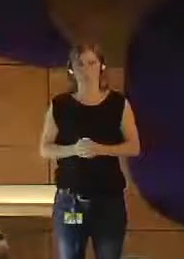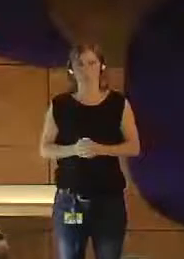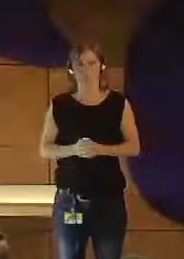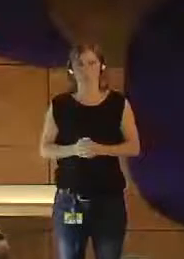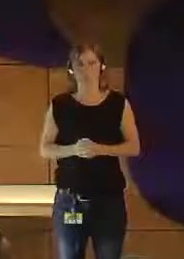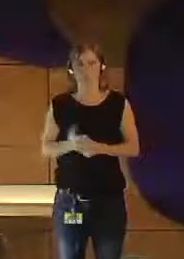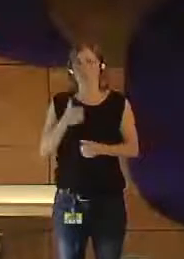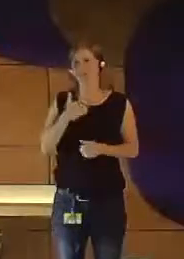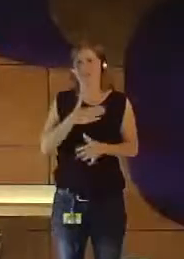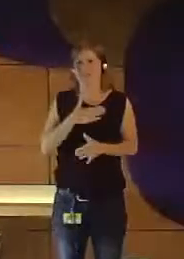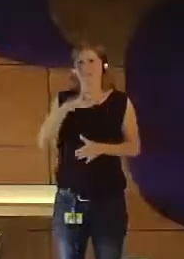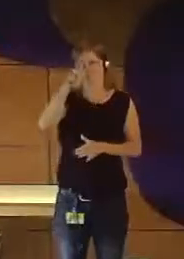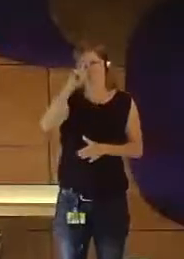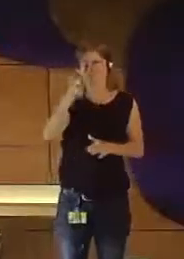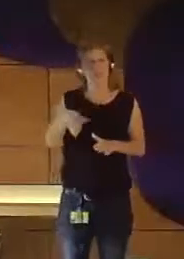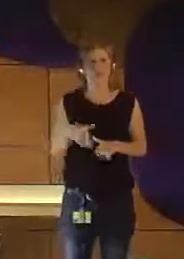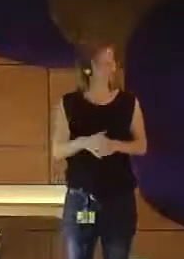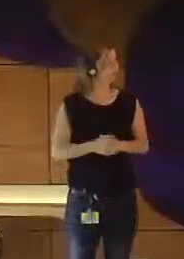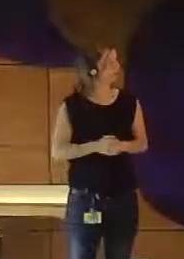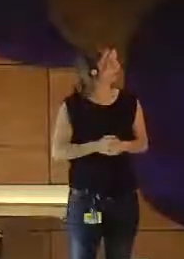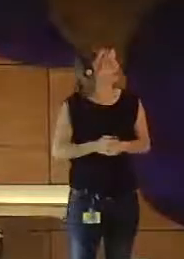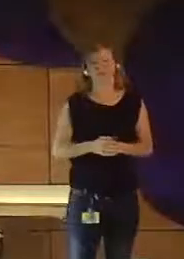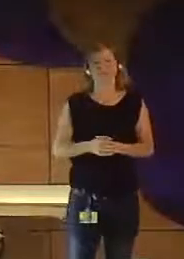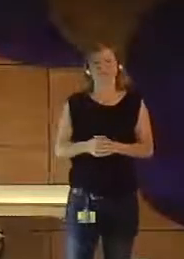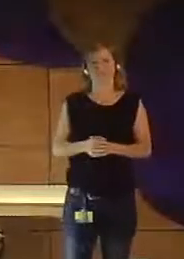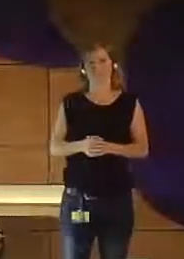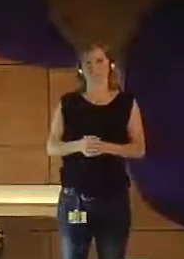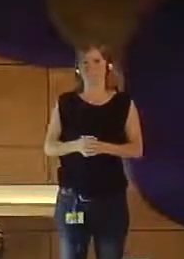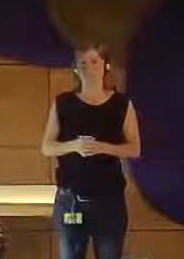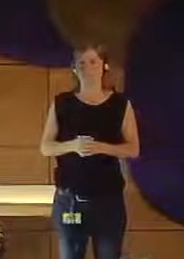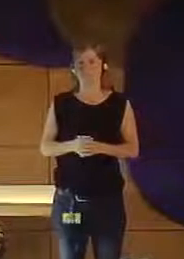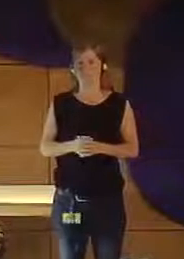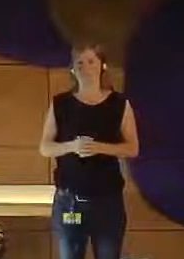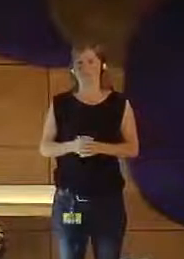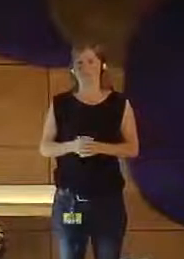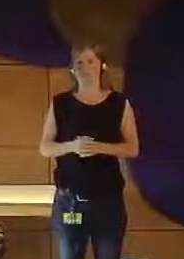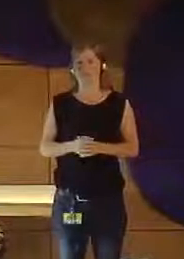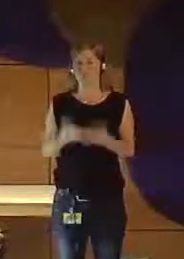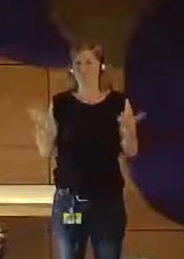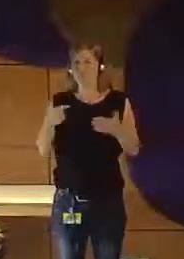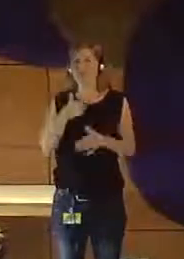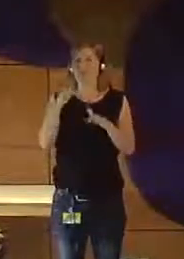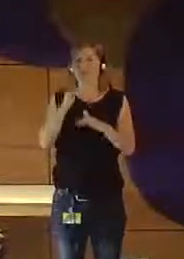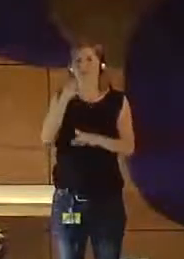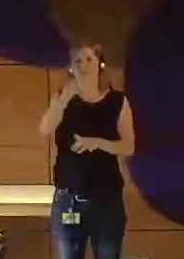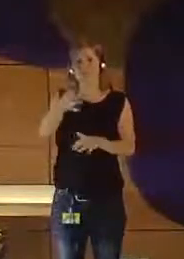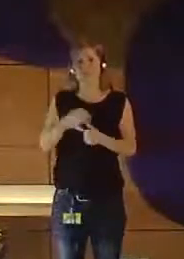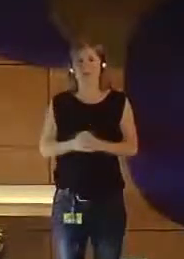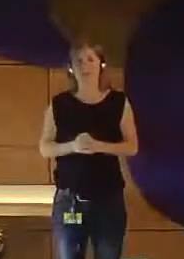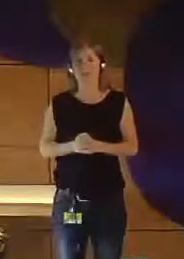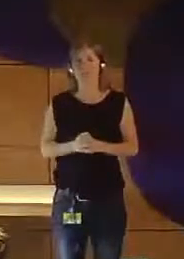Ich mache lieber Deutsch, aber Englisch wäre possible. But I do. Also, ich habe eine Frage, und